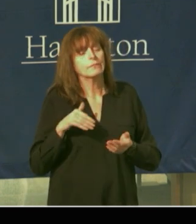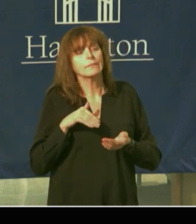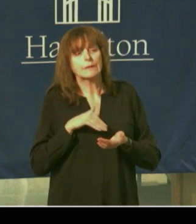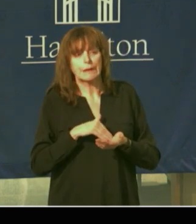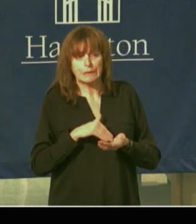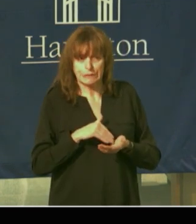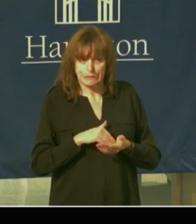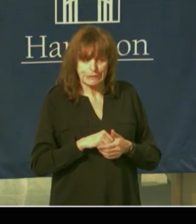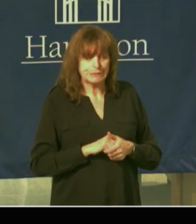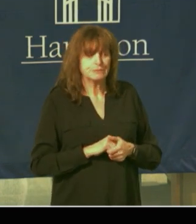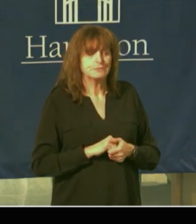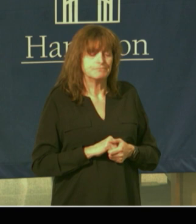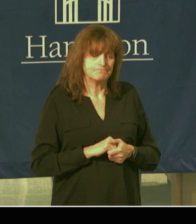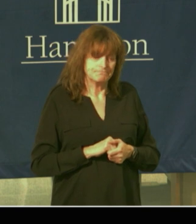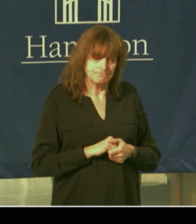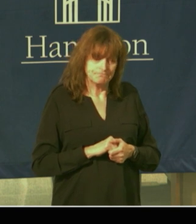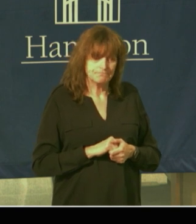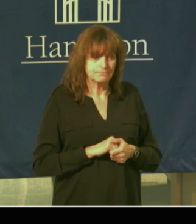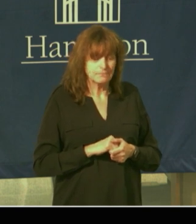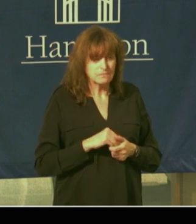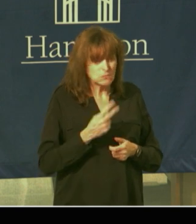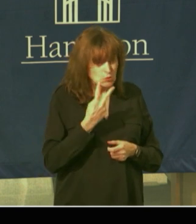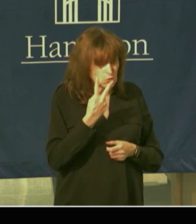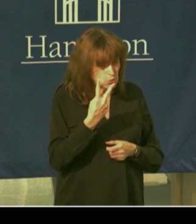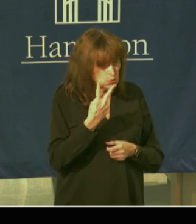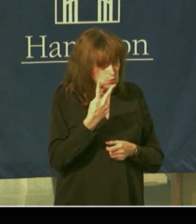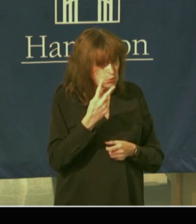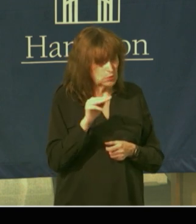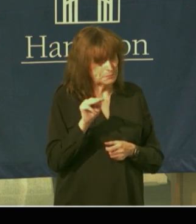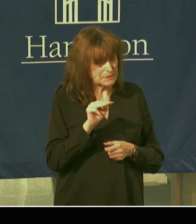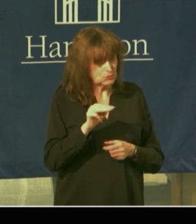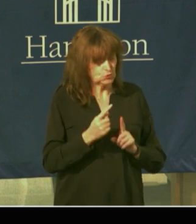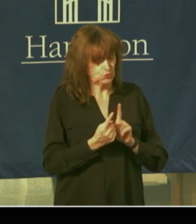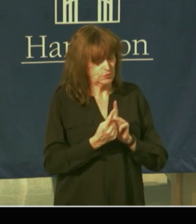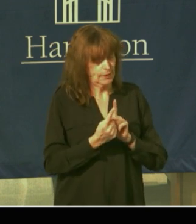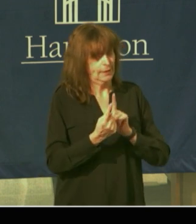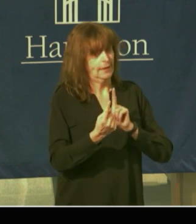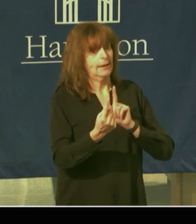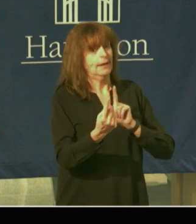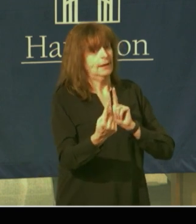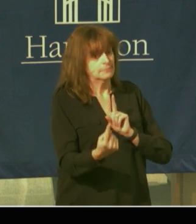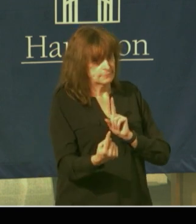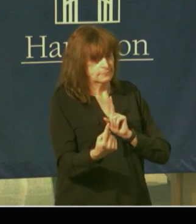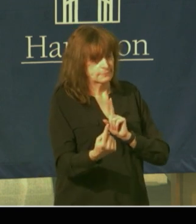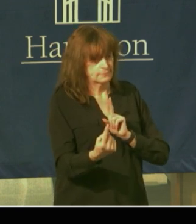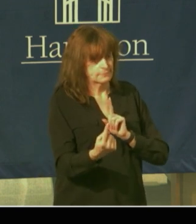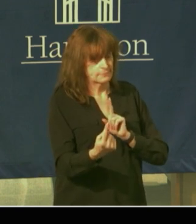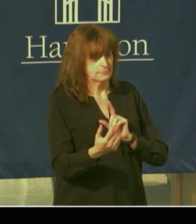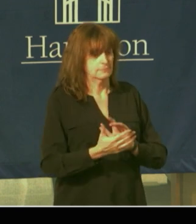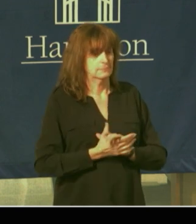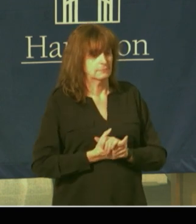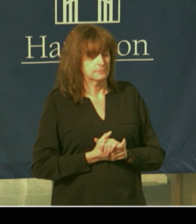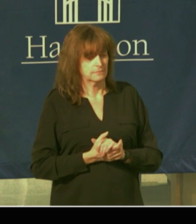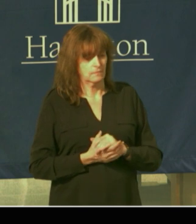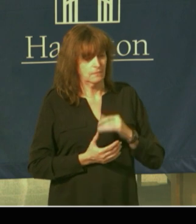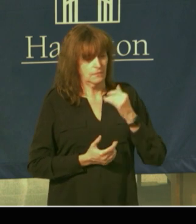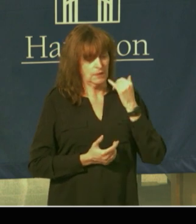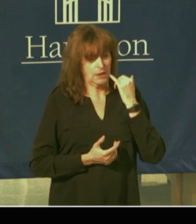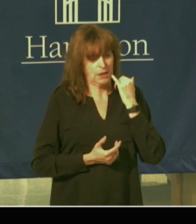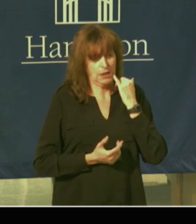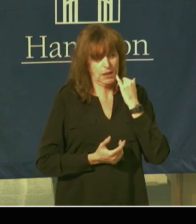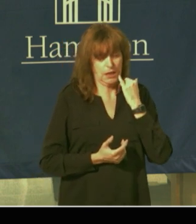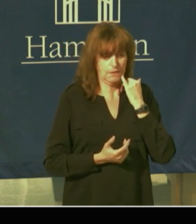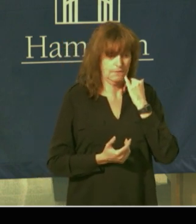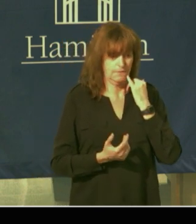be ill, if somebody happens to be infected, and they're in that 24 hour period, or potentially, especially with kids, what